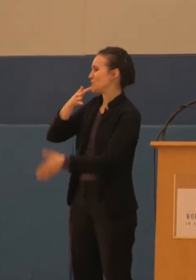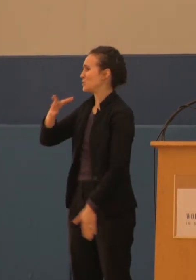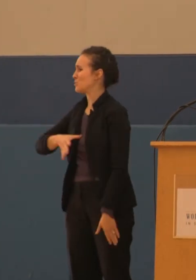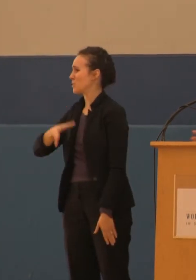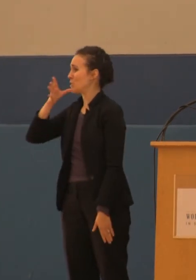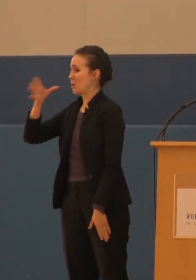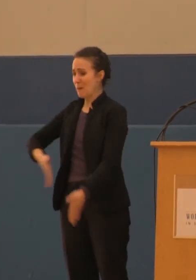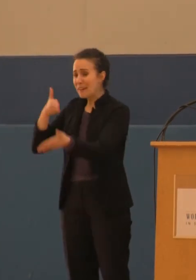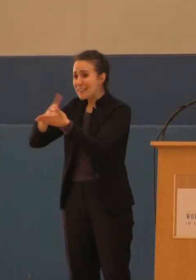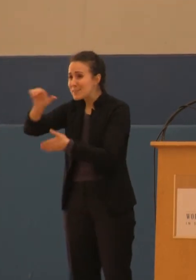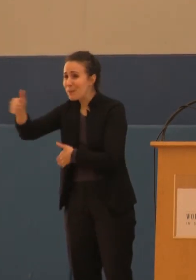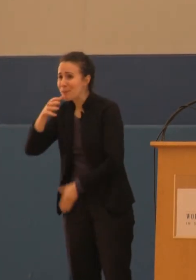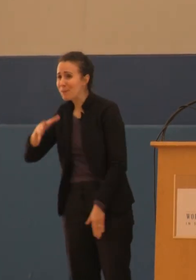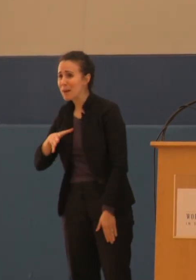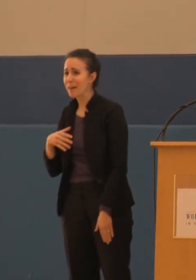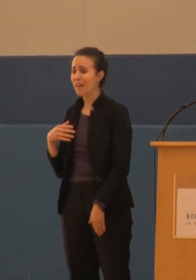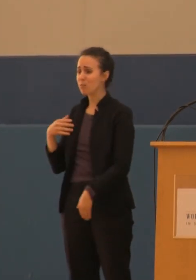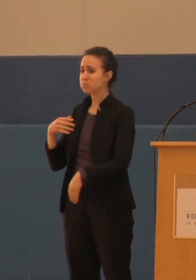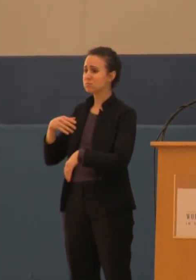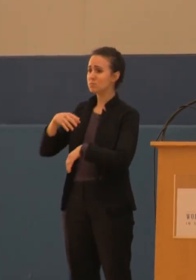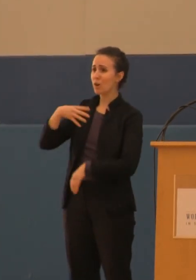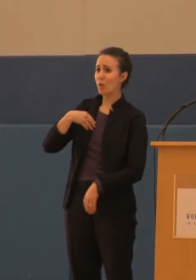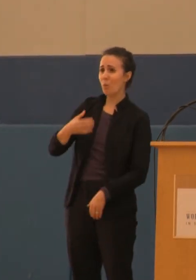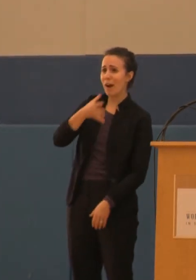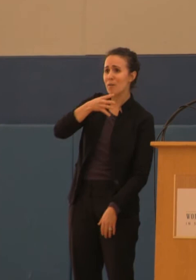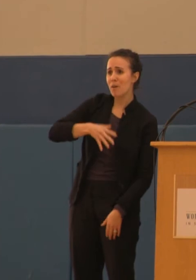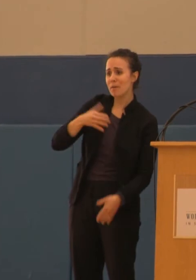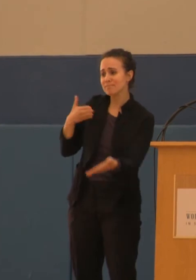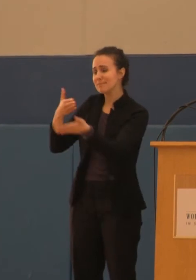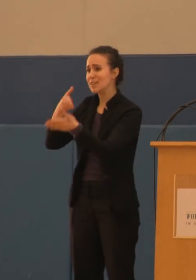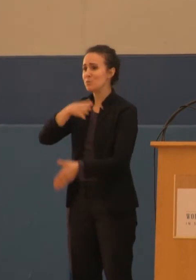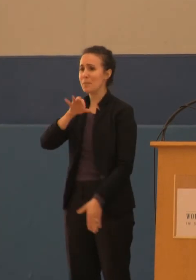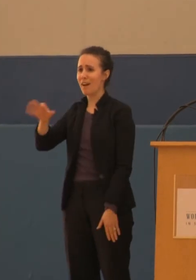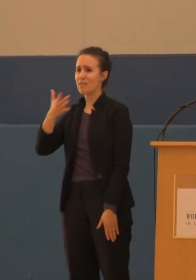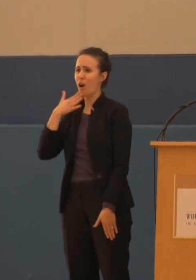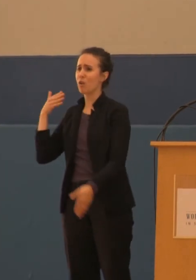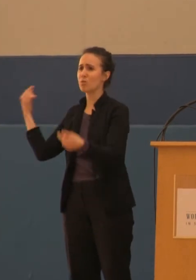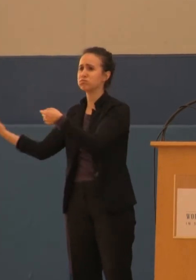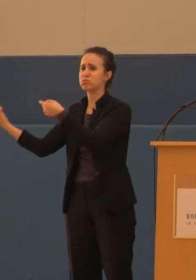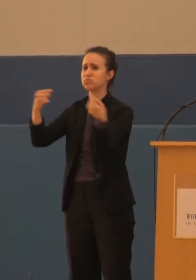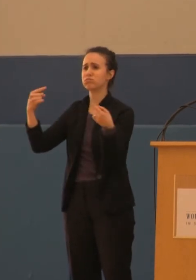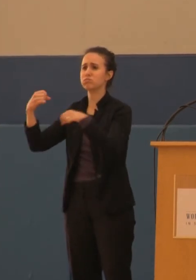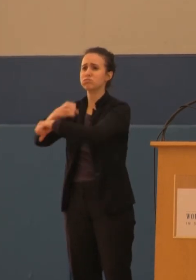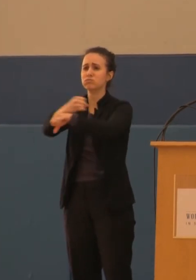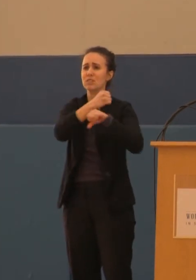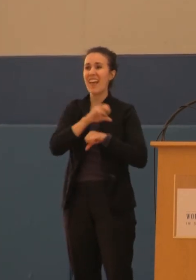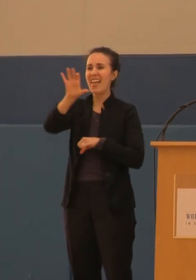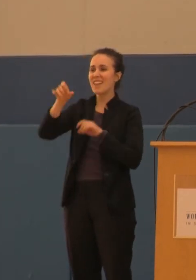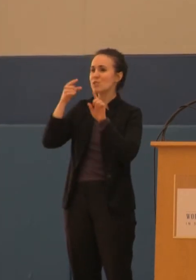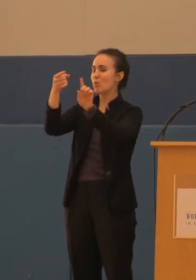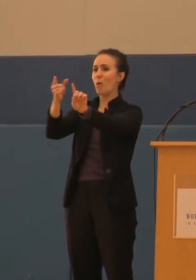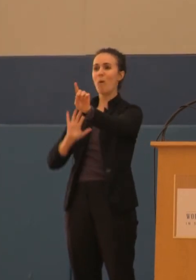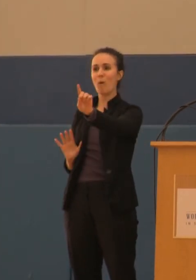woman against women, white women against women of color. That's what it is meant to do, and we must